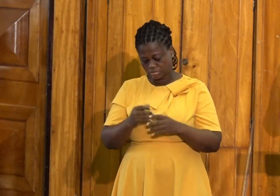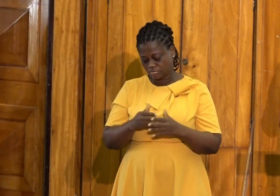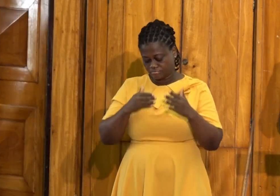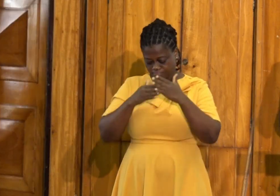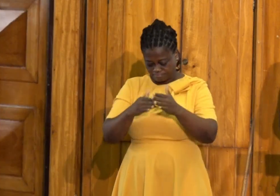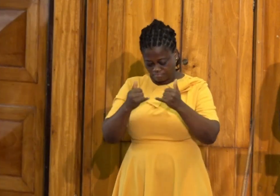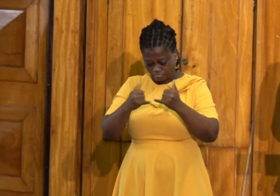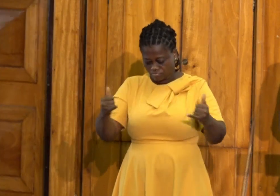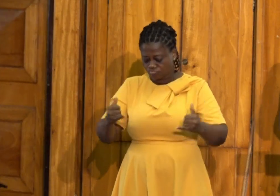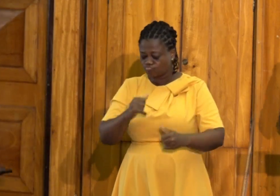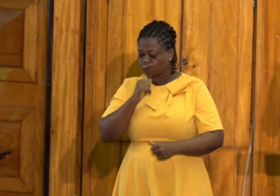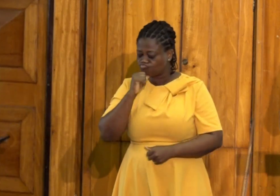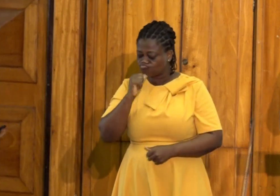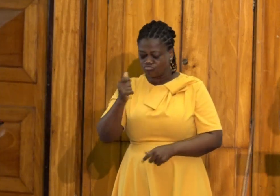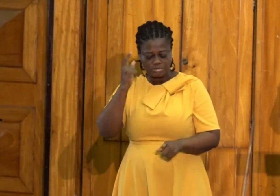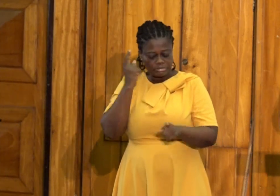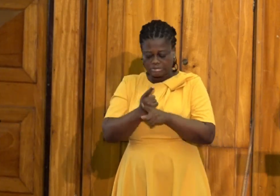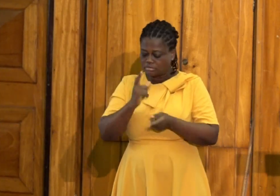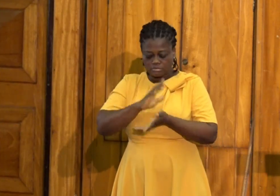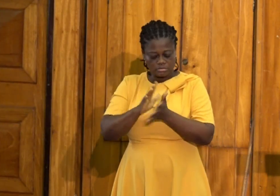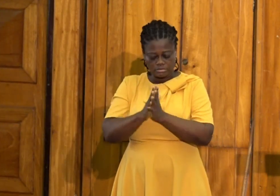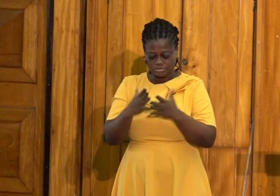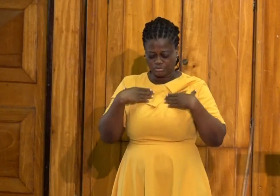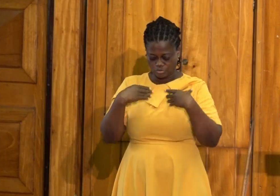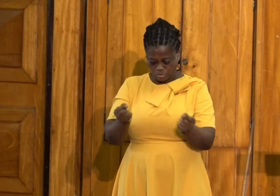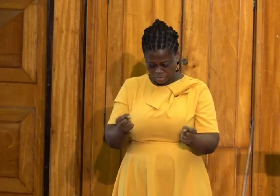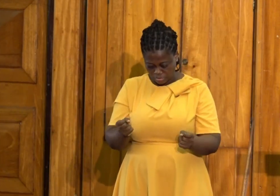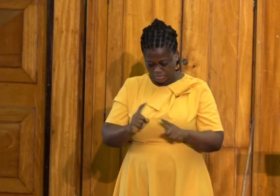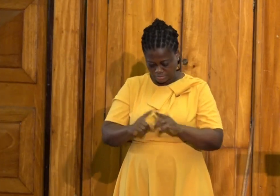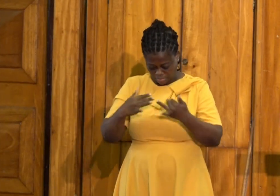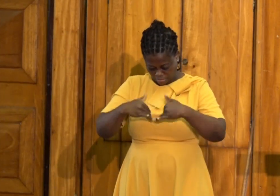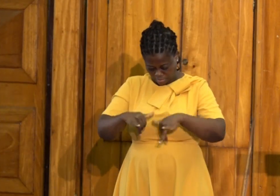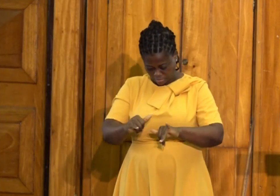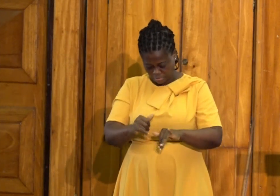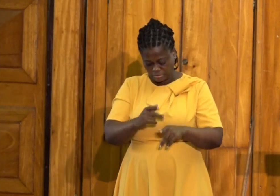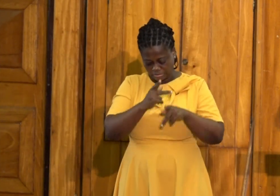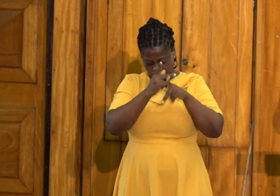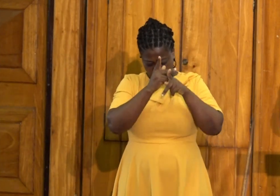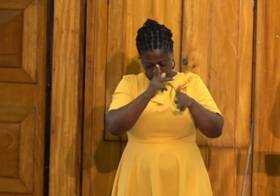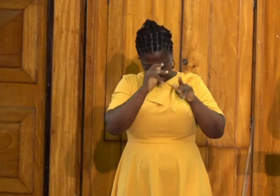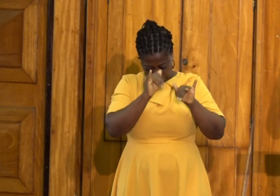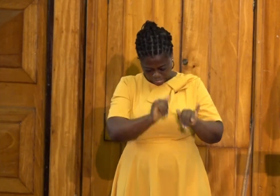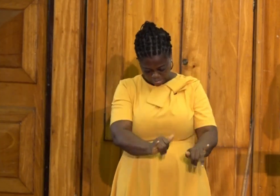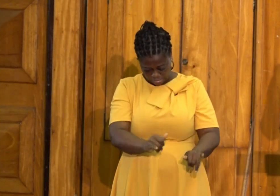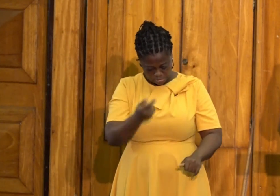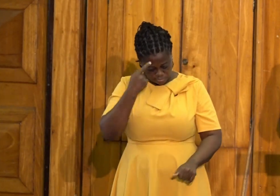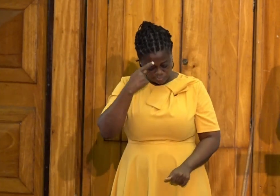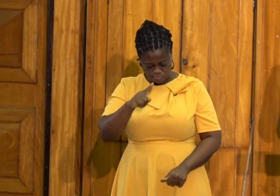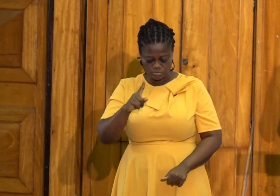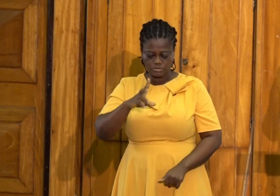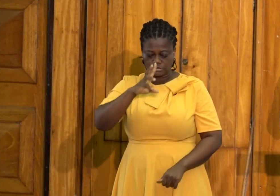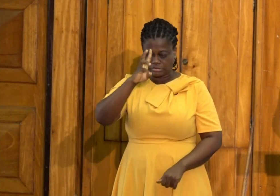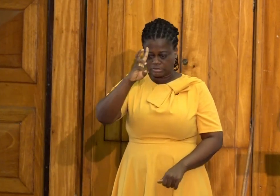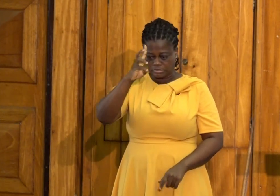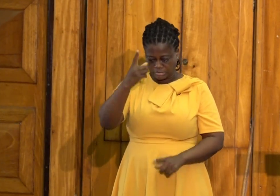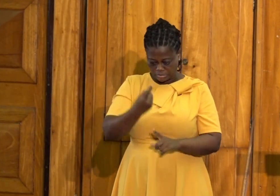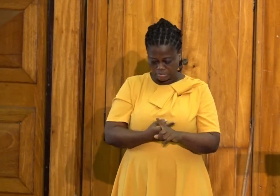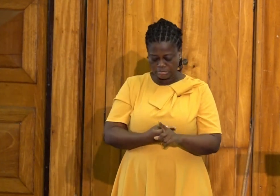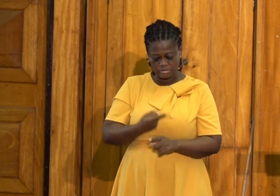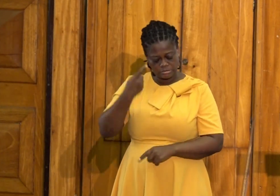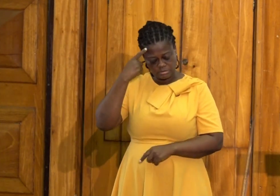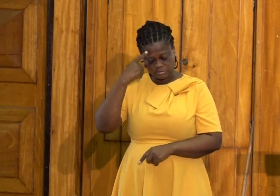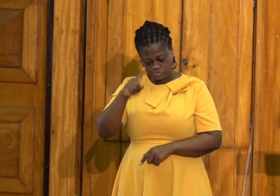also require every woman to return at 6 months for post-treatment review, because without